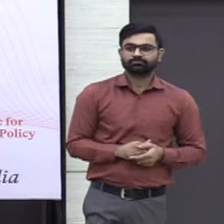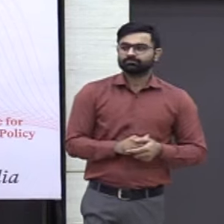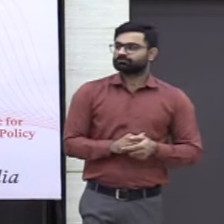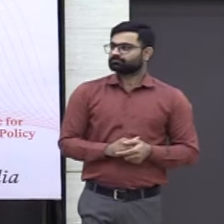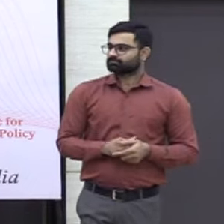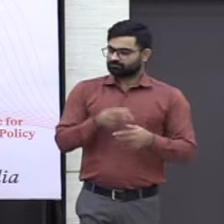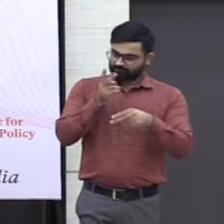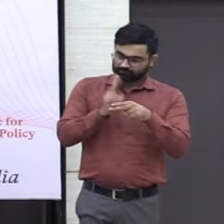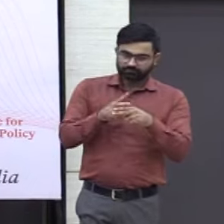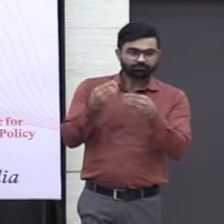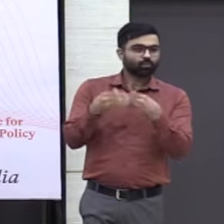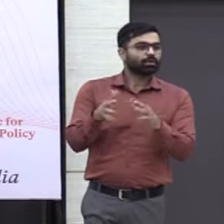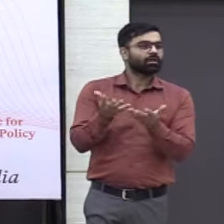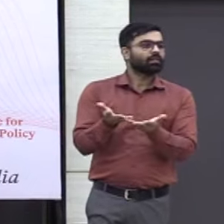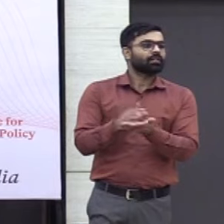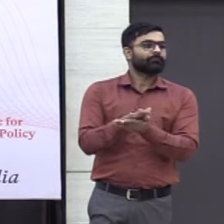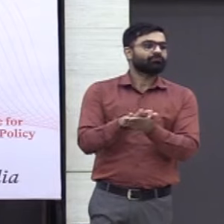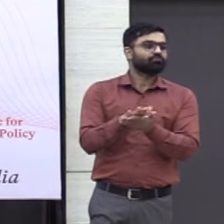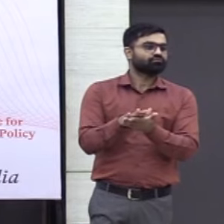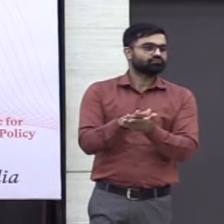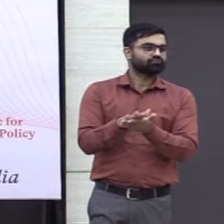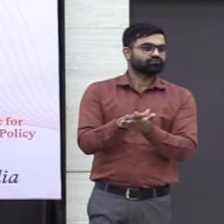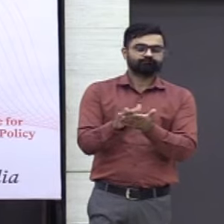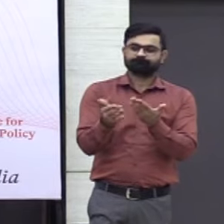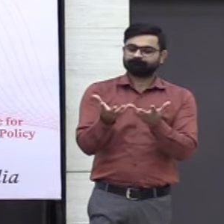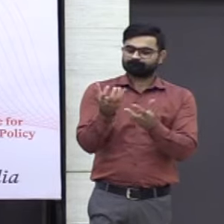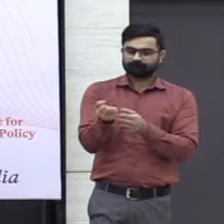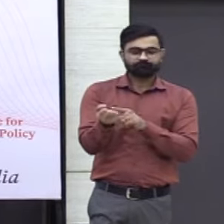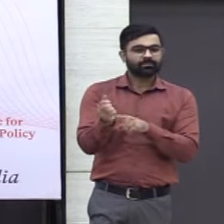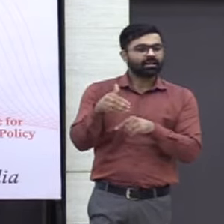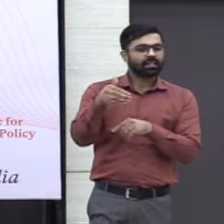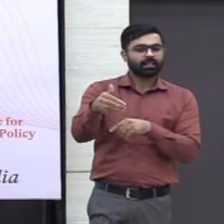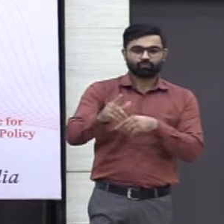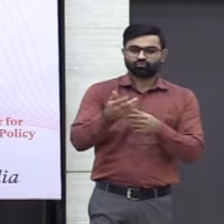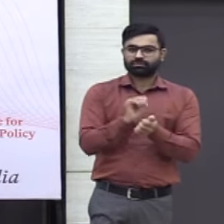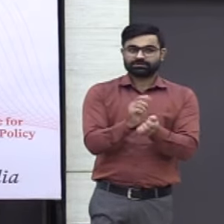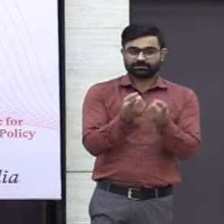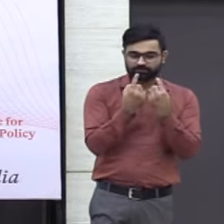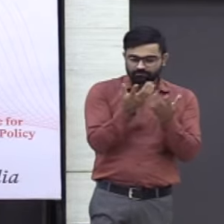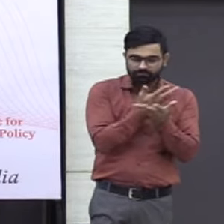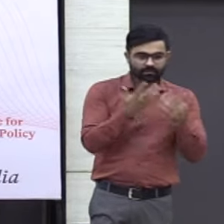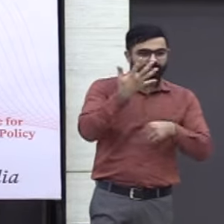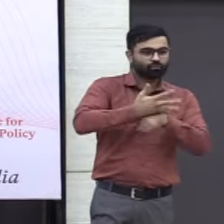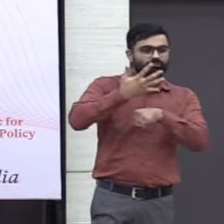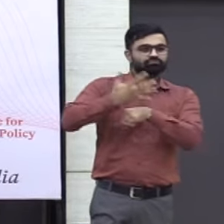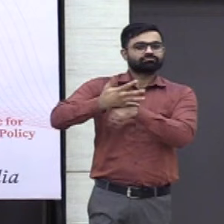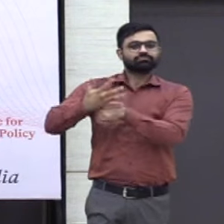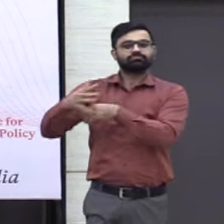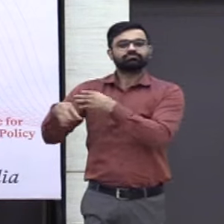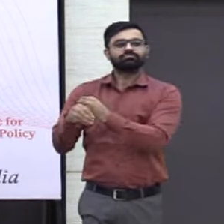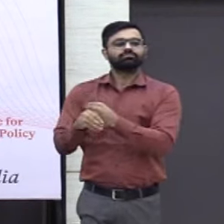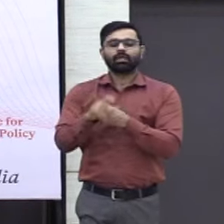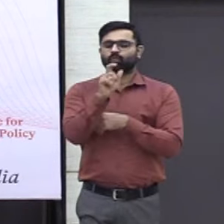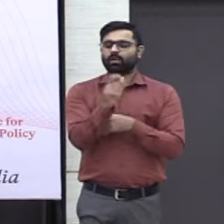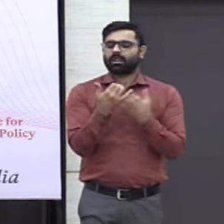So still there'll be left a balance. Then after a month, he'll ask for another 5 days. So in other